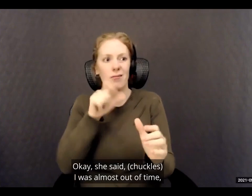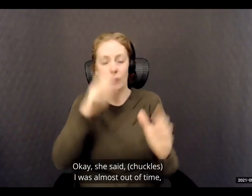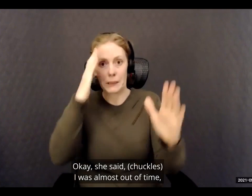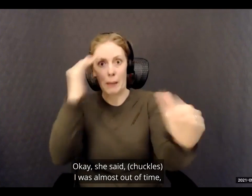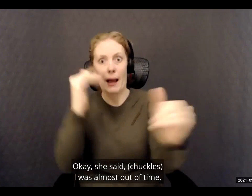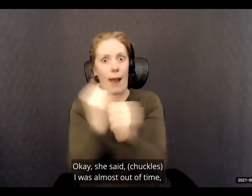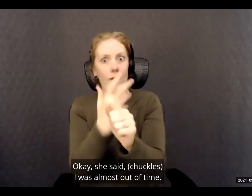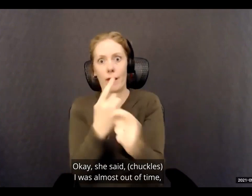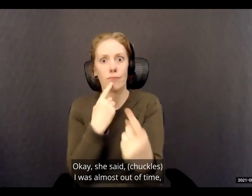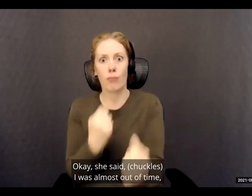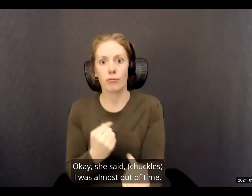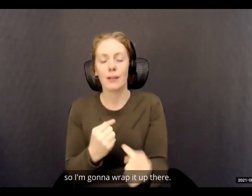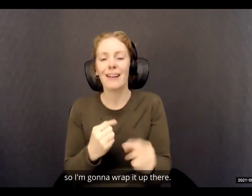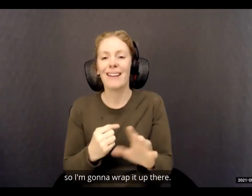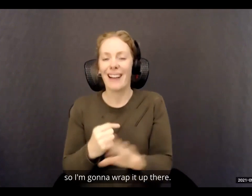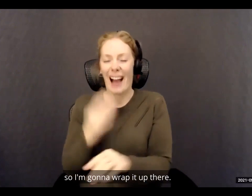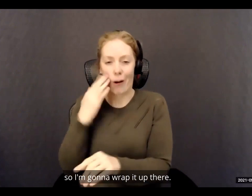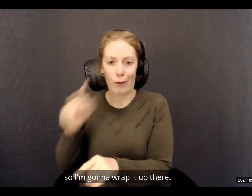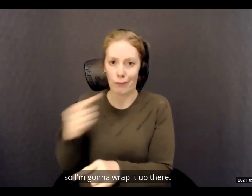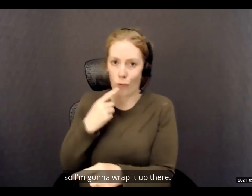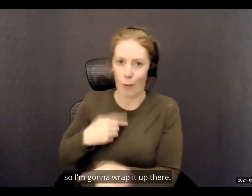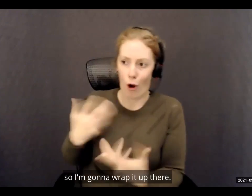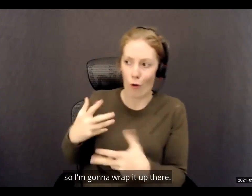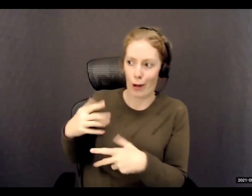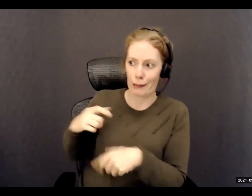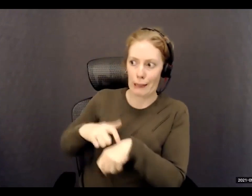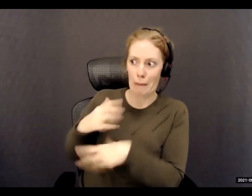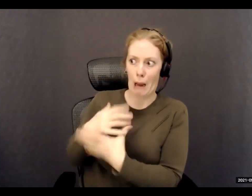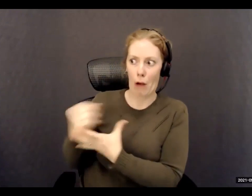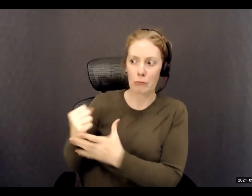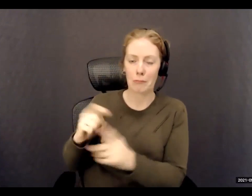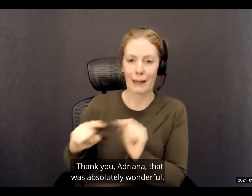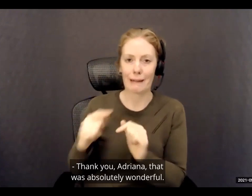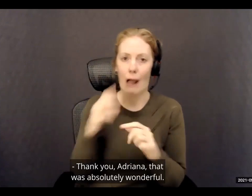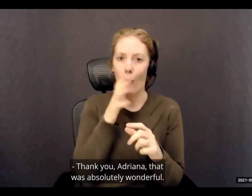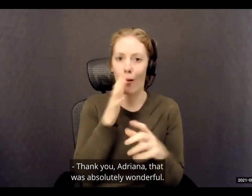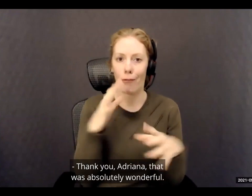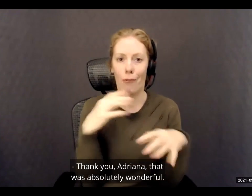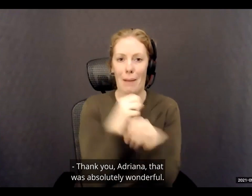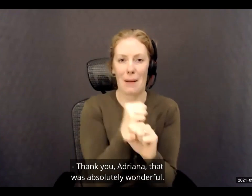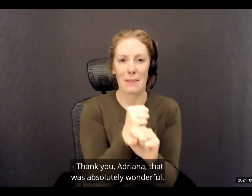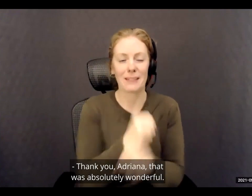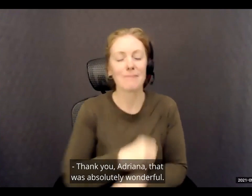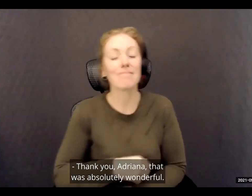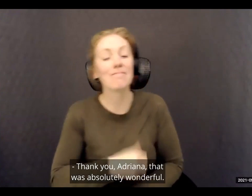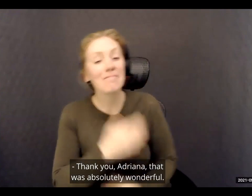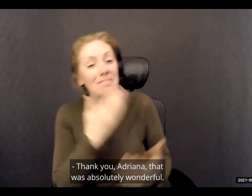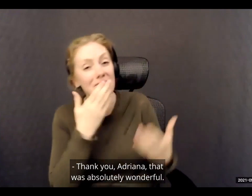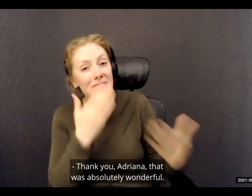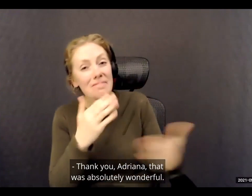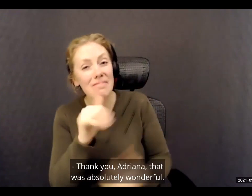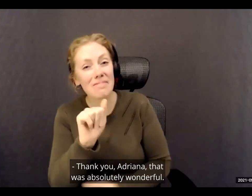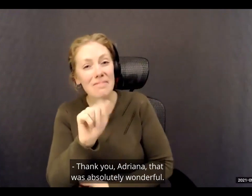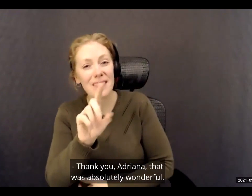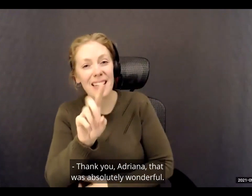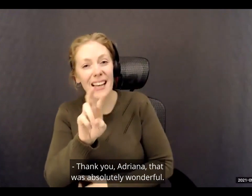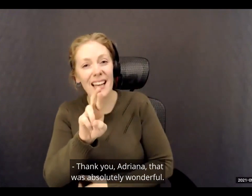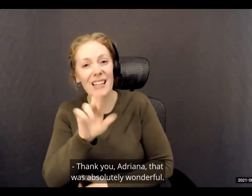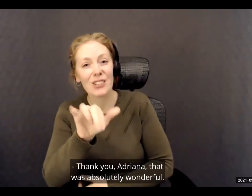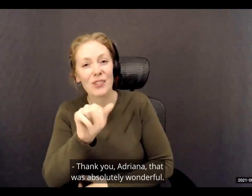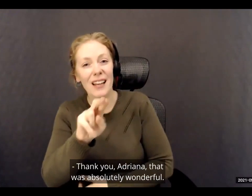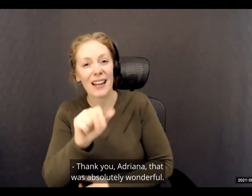Okay, she said I was almost out of time, so I'm going to wrap it up there. Thank you, Adriana. That was absolutely